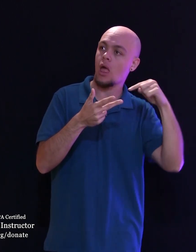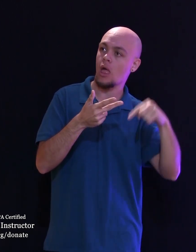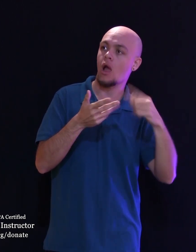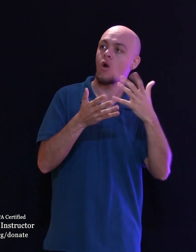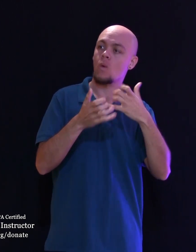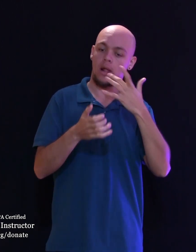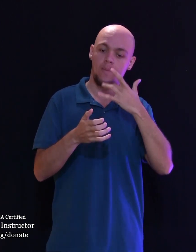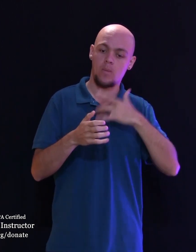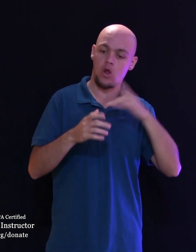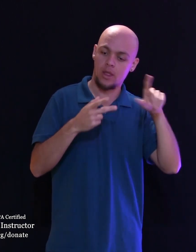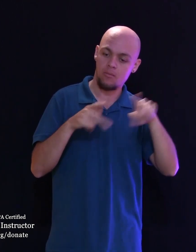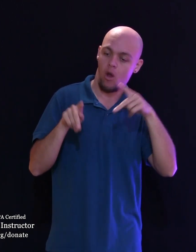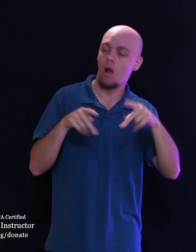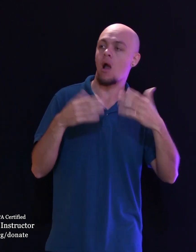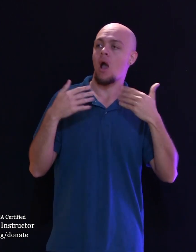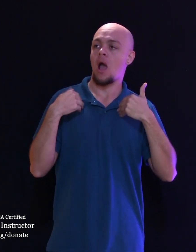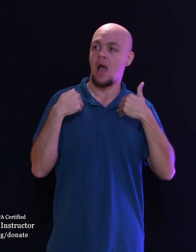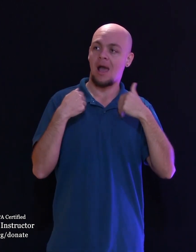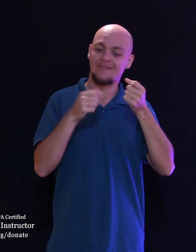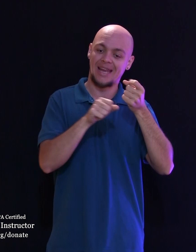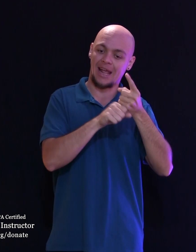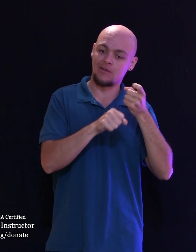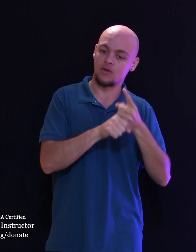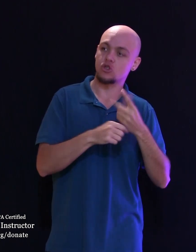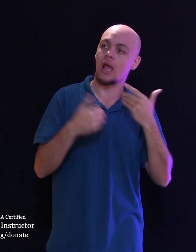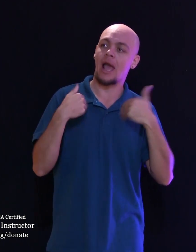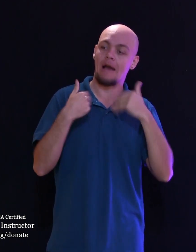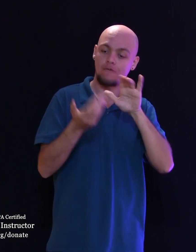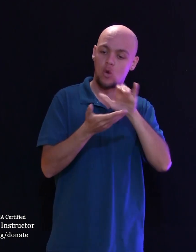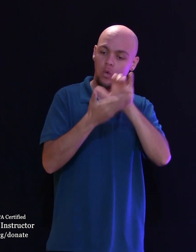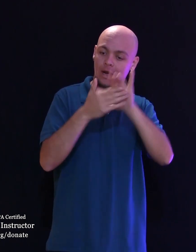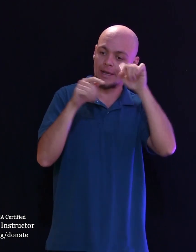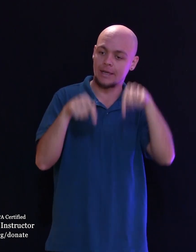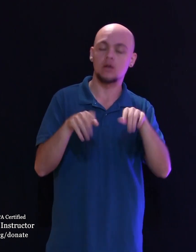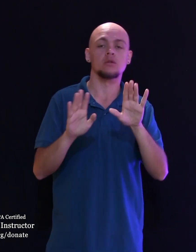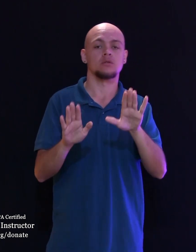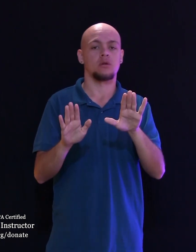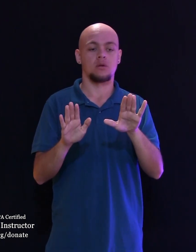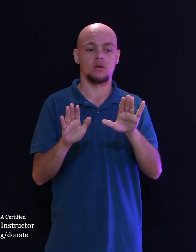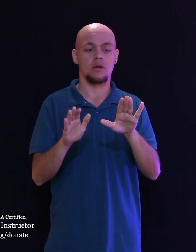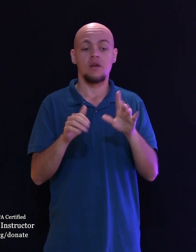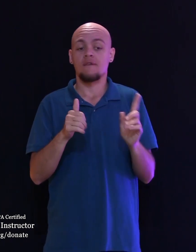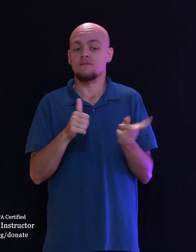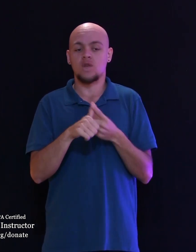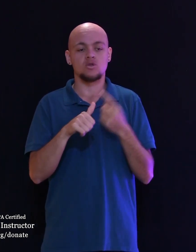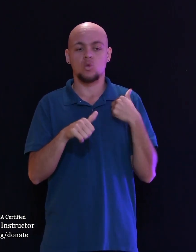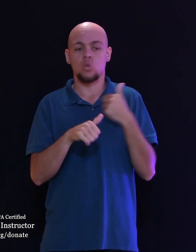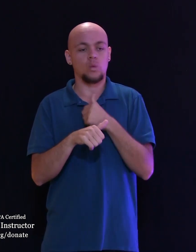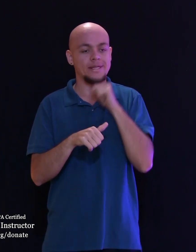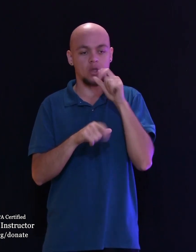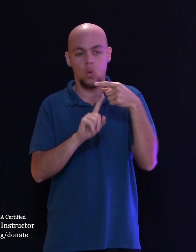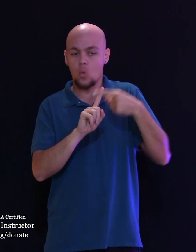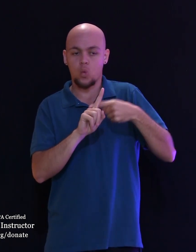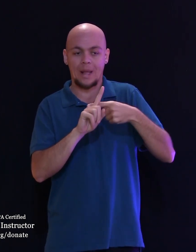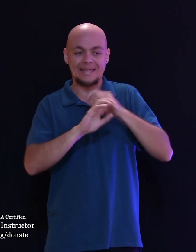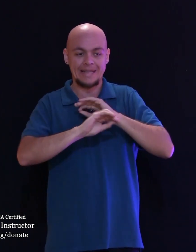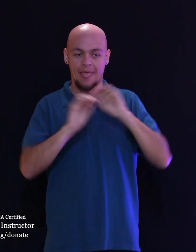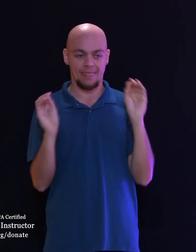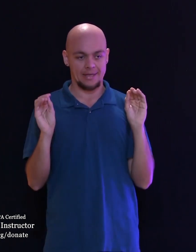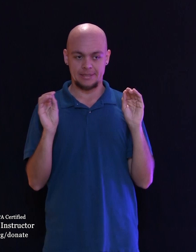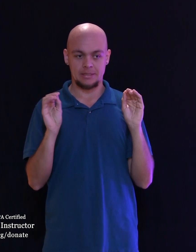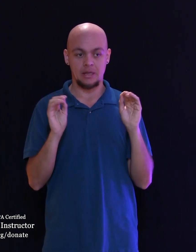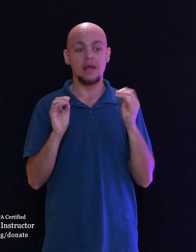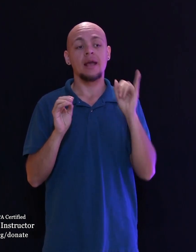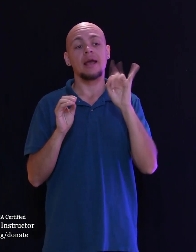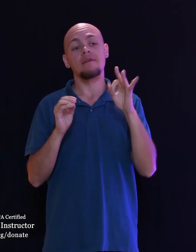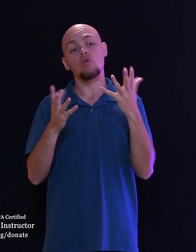want to have a birthday party, they want to have an anniversary, they want to hold a wedding here. I'm like, first off, we don't rent anything. If they want